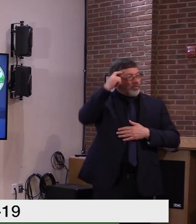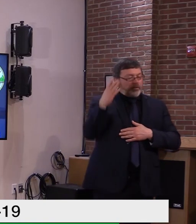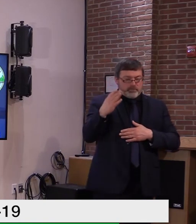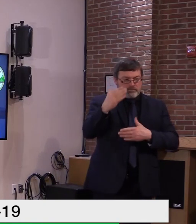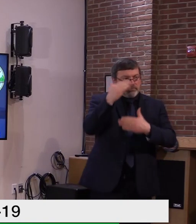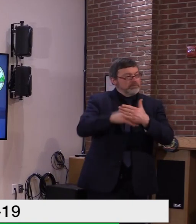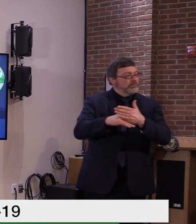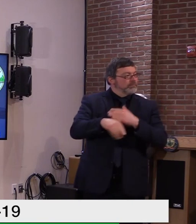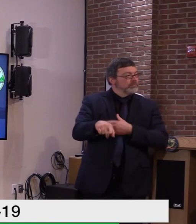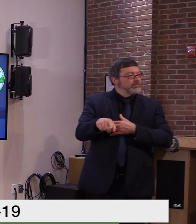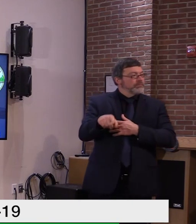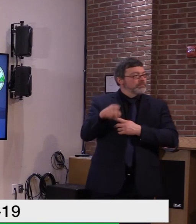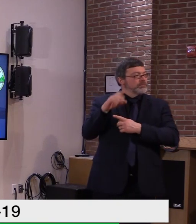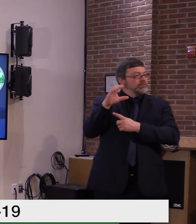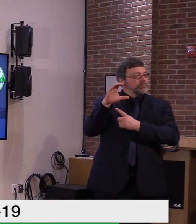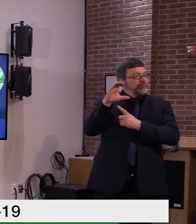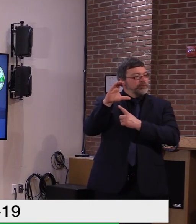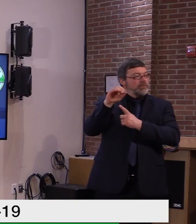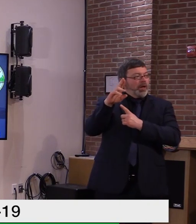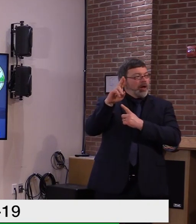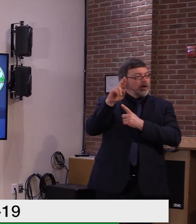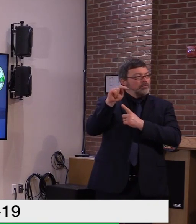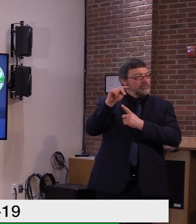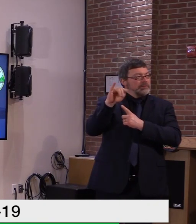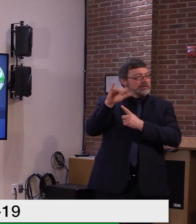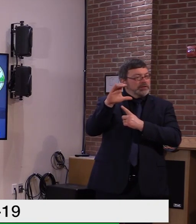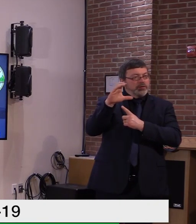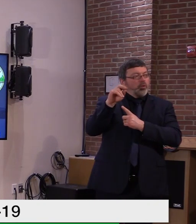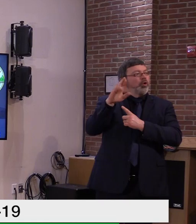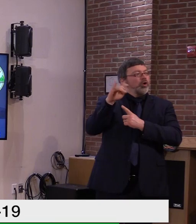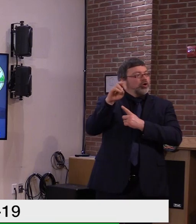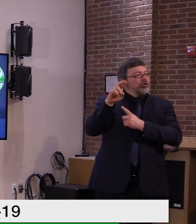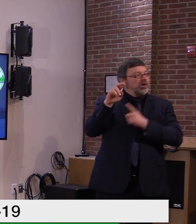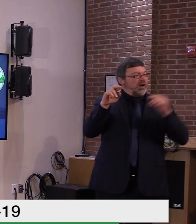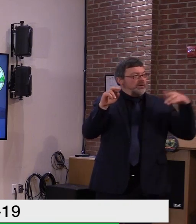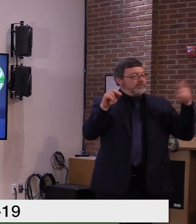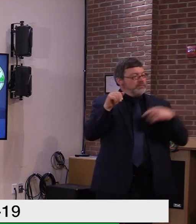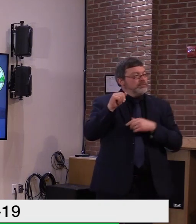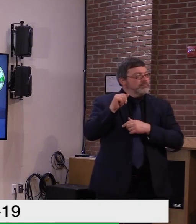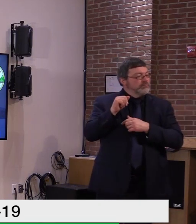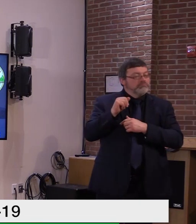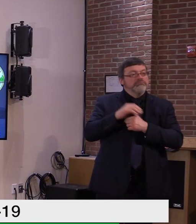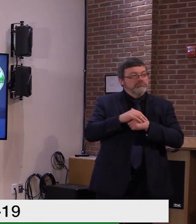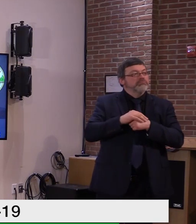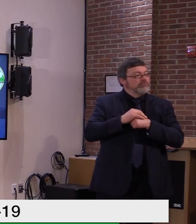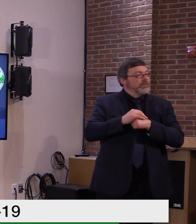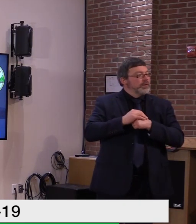I was going to pass on the question this morning. I guess I can't bank my question, so I'll go ahead with it.